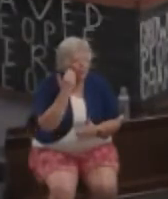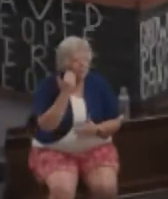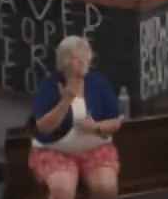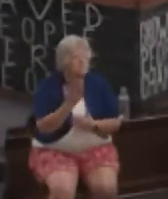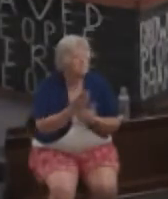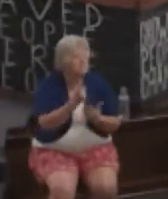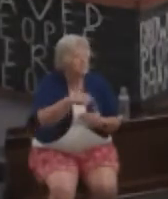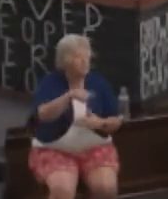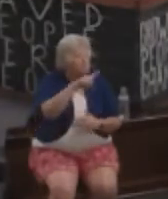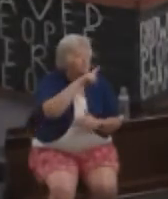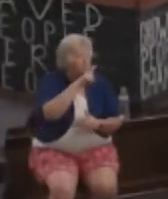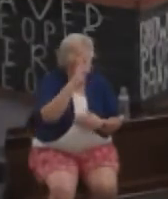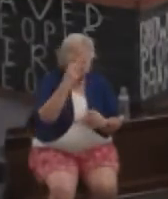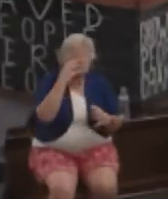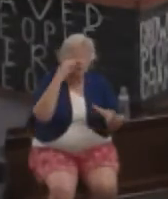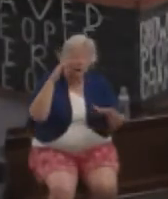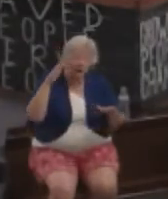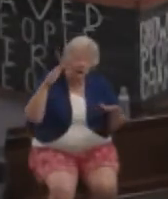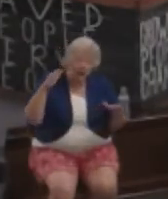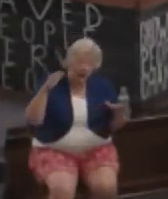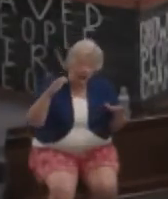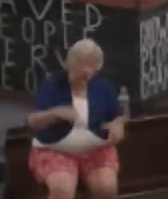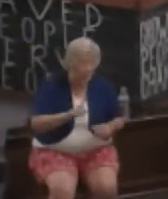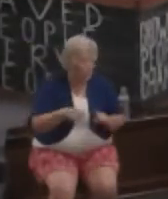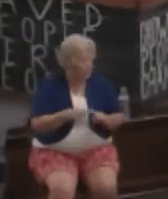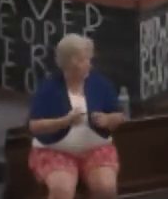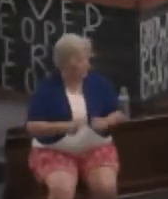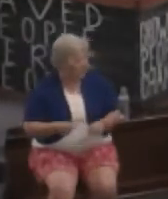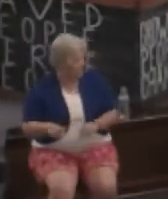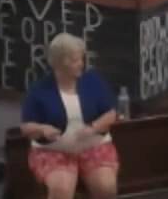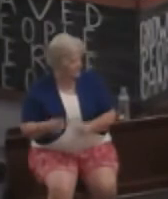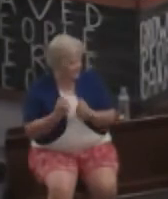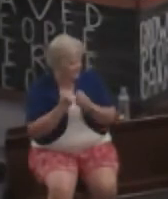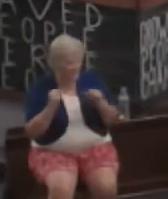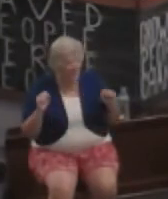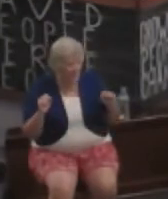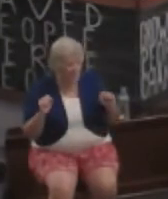us broke down and cried when it happened.